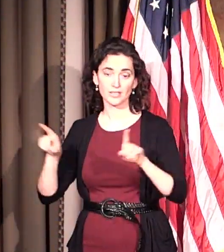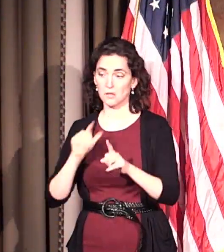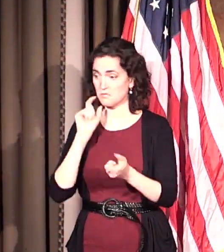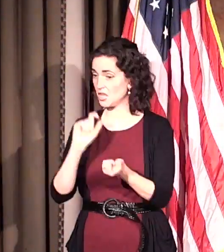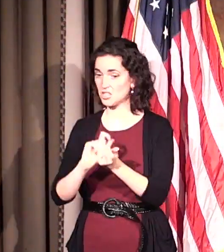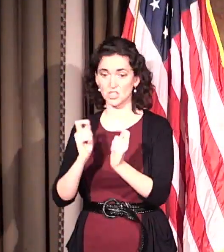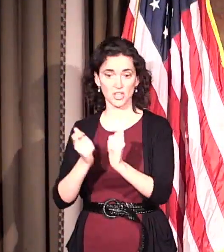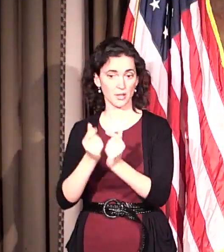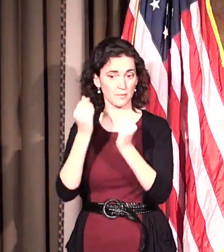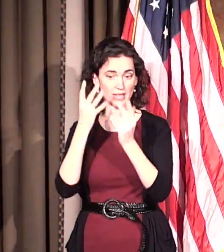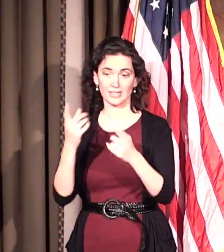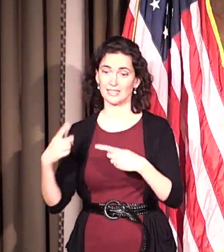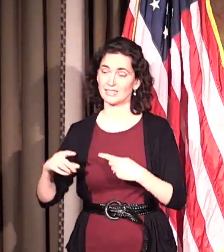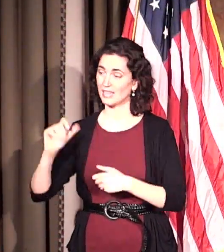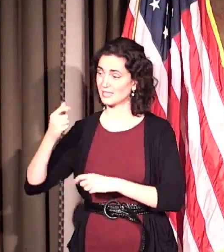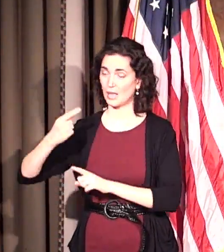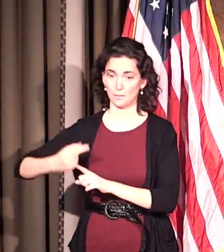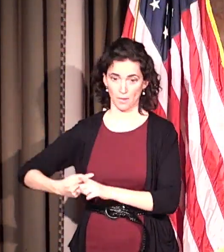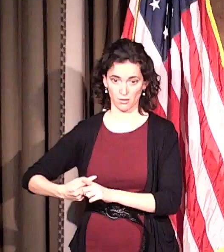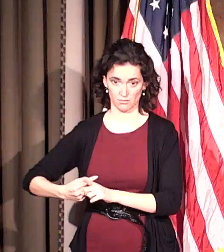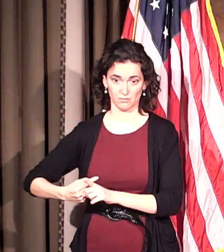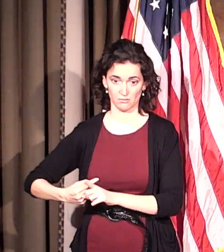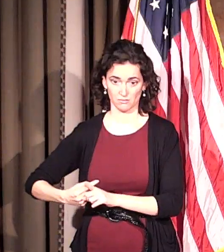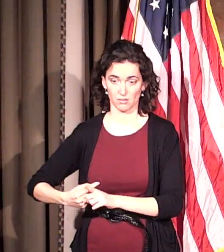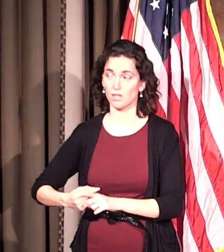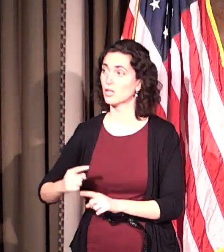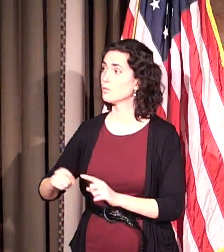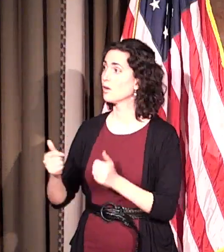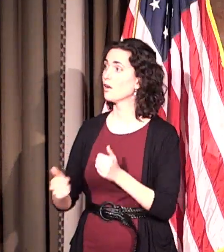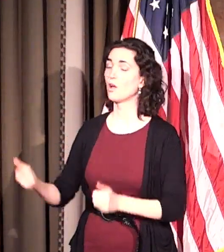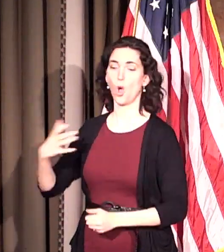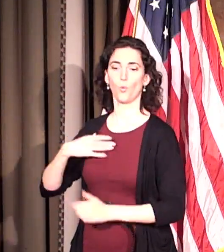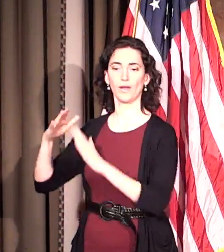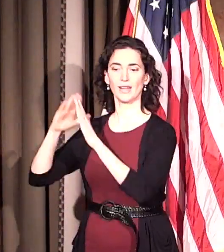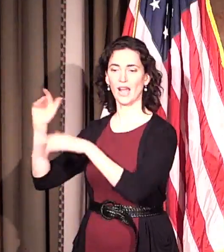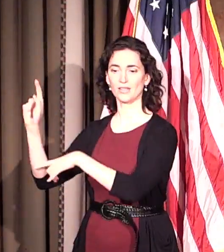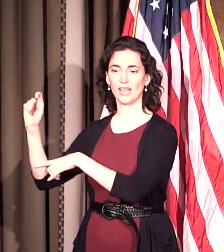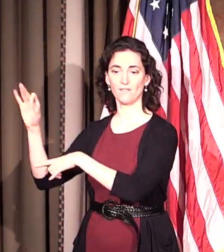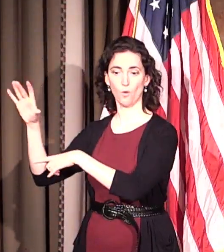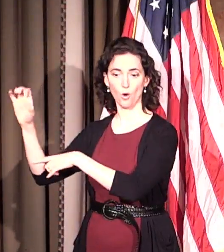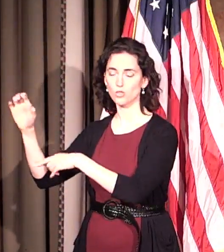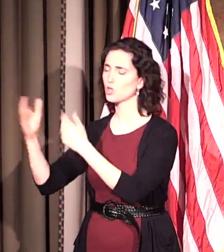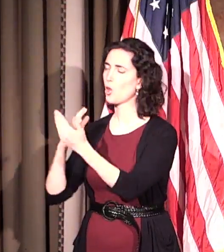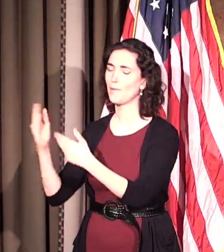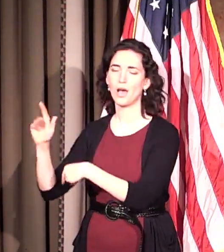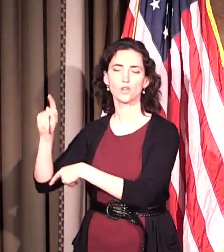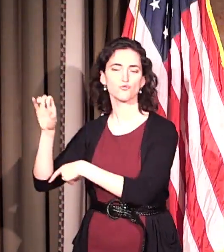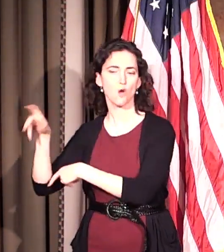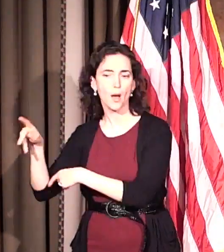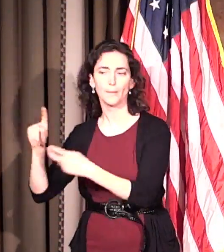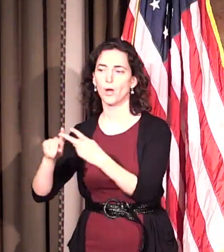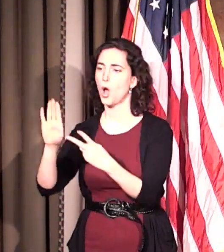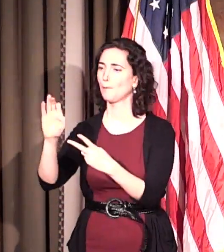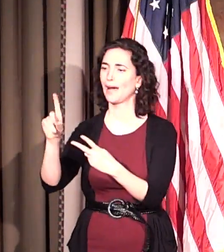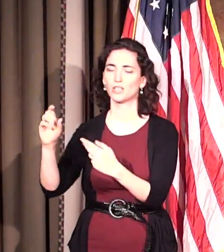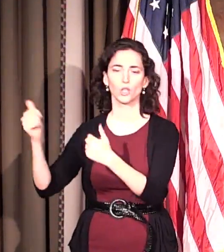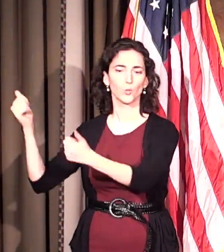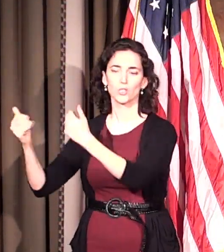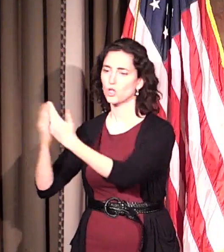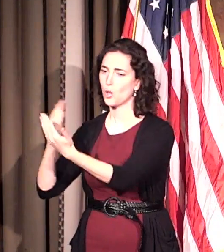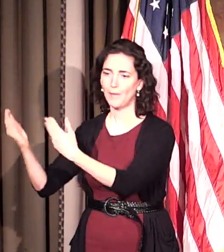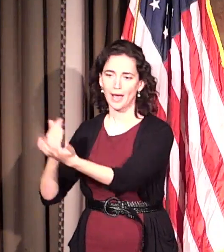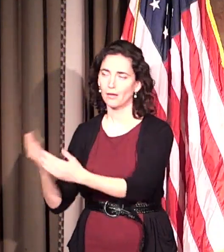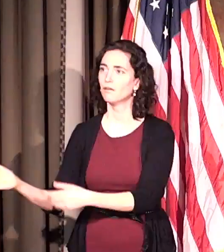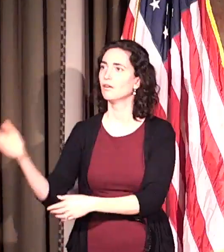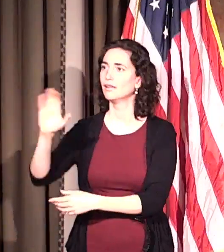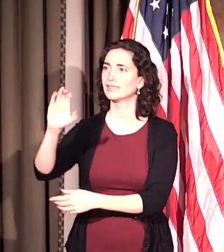for 10 months or so, but you're hearing it from the White House task forces, whether it was the Trump White House or the Biden White House, and from